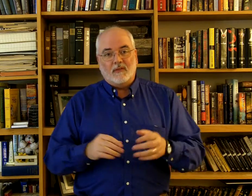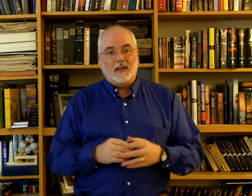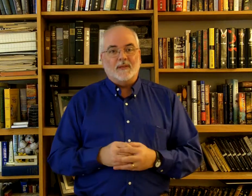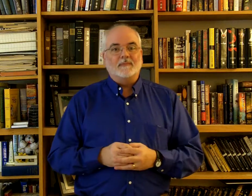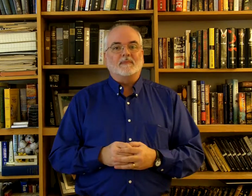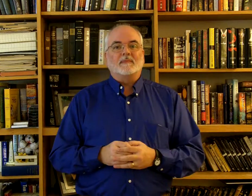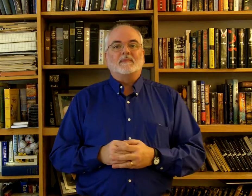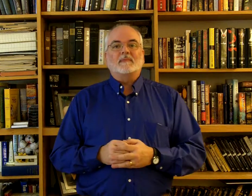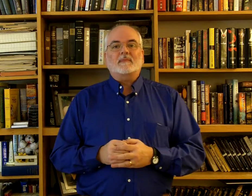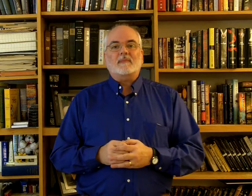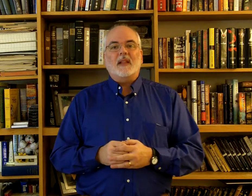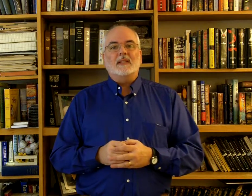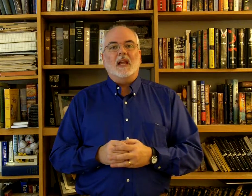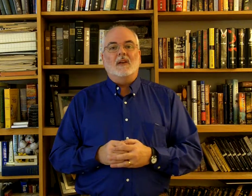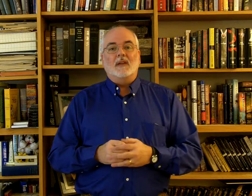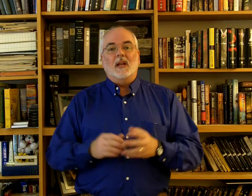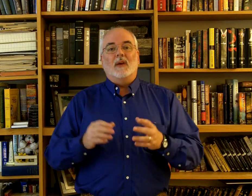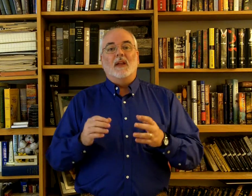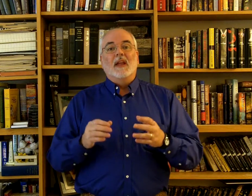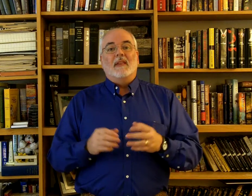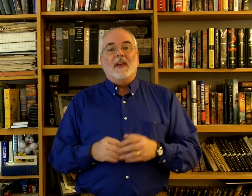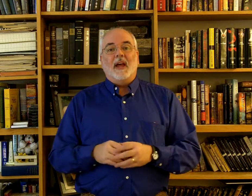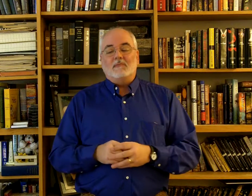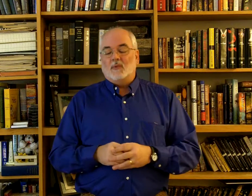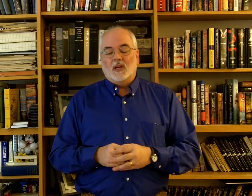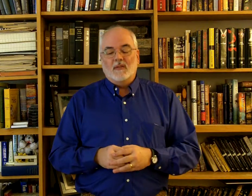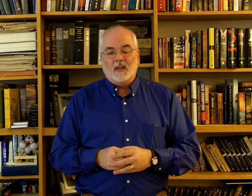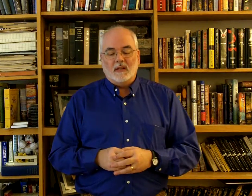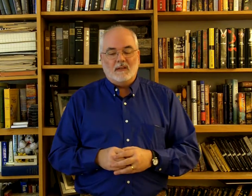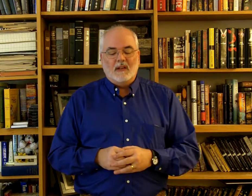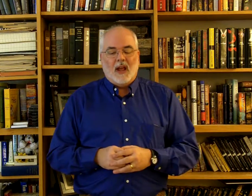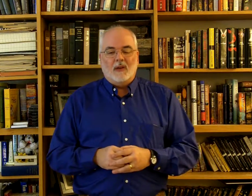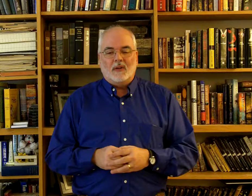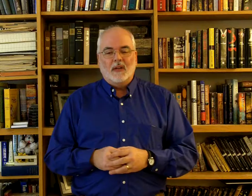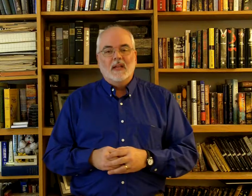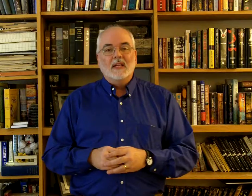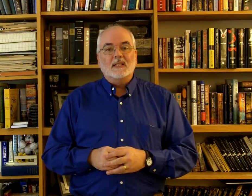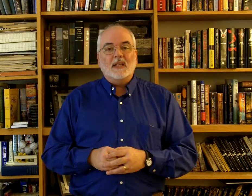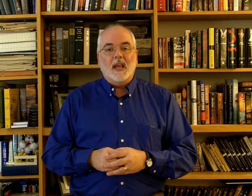out. Sound. Anyway, that, we're leaving it out.